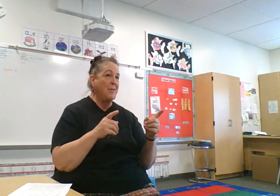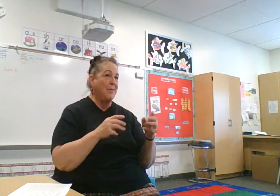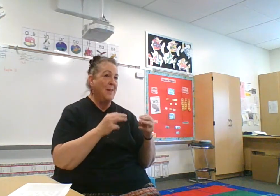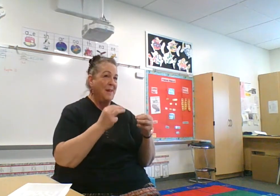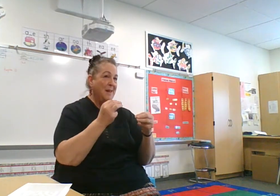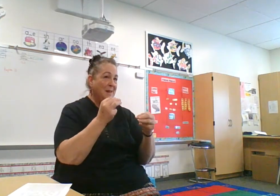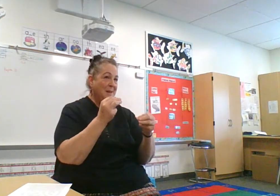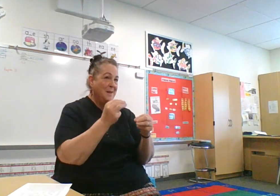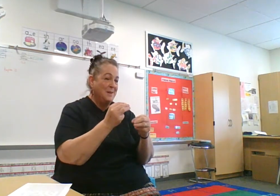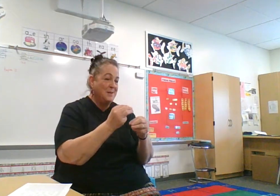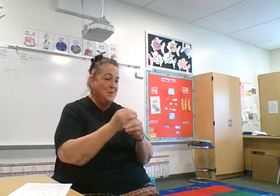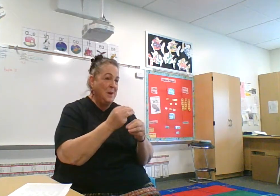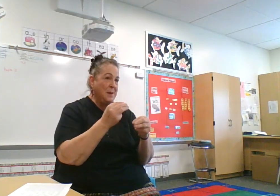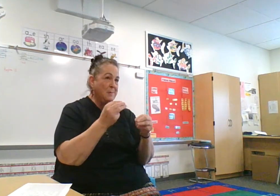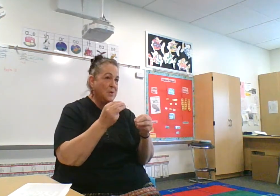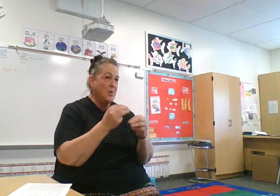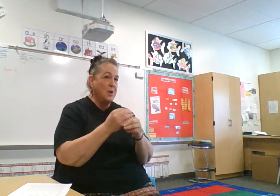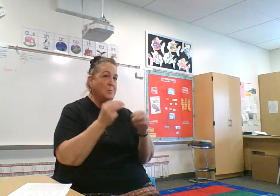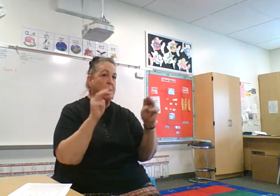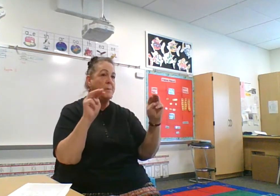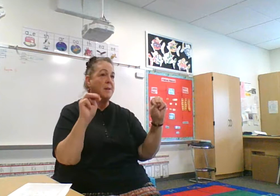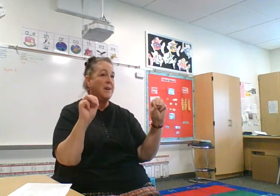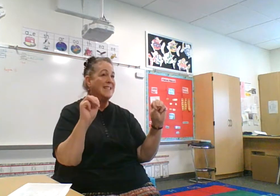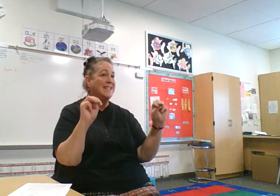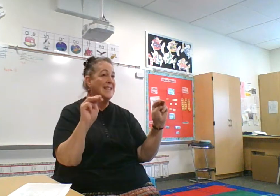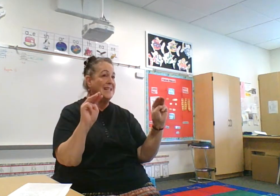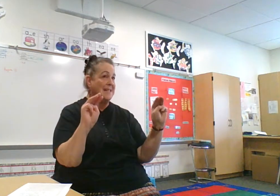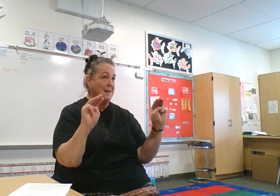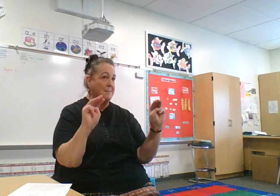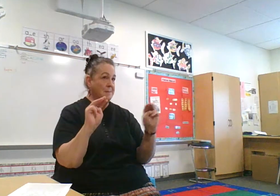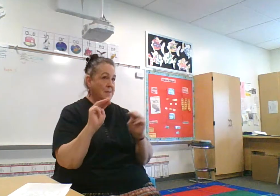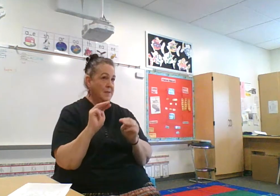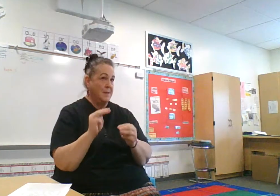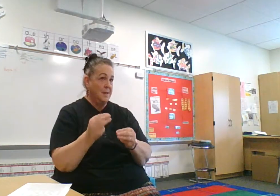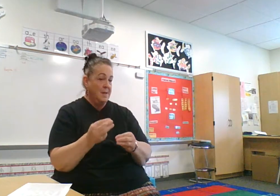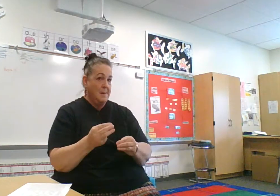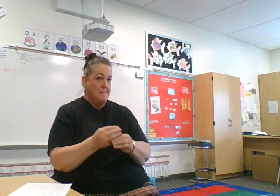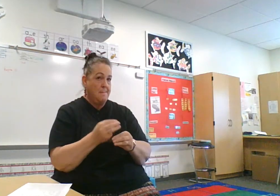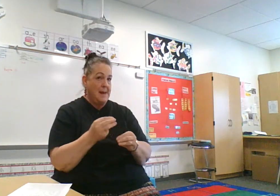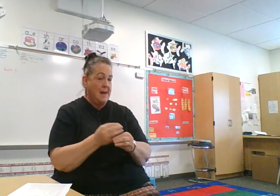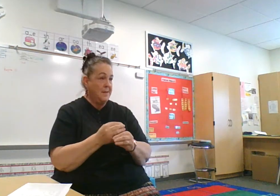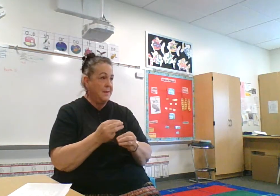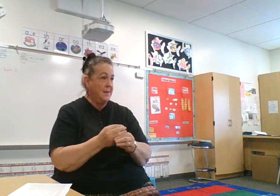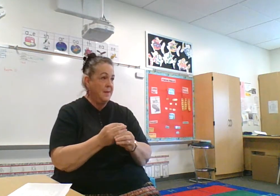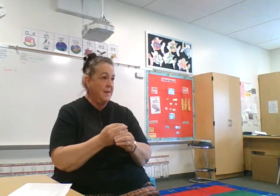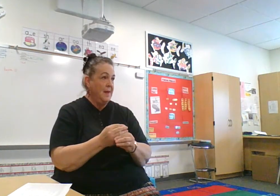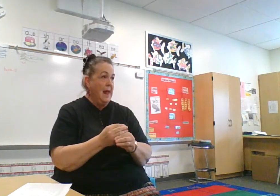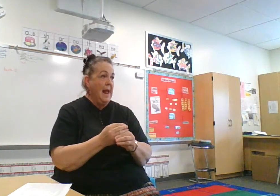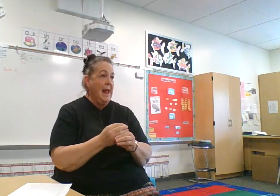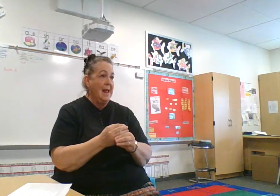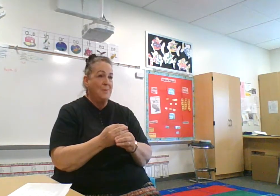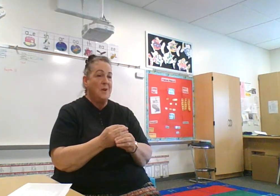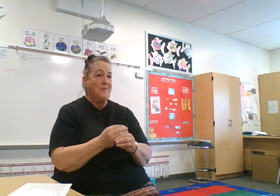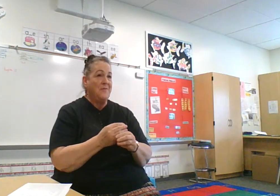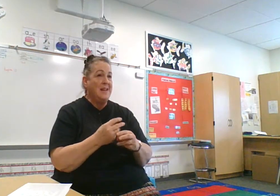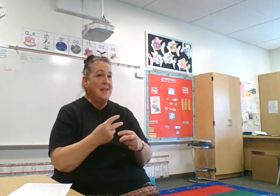Math, I forgot. 2 M's crunch. Remember, they're extended M's. Math. And with V's